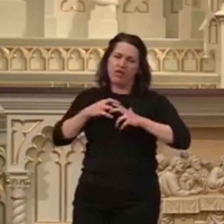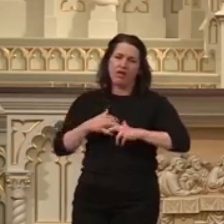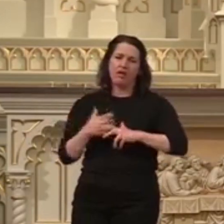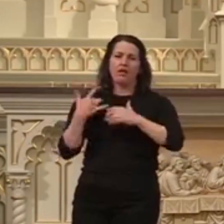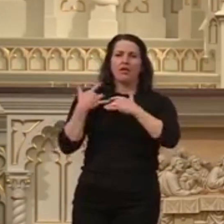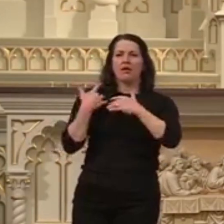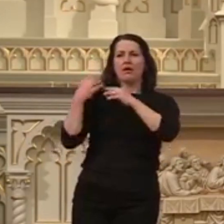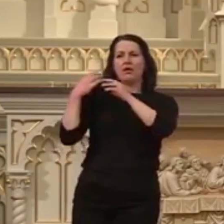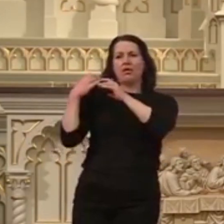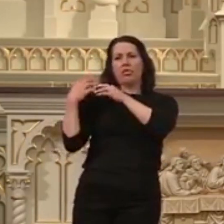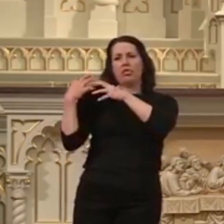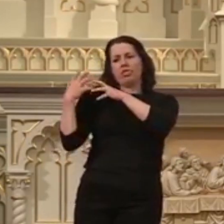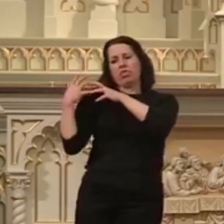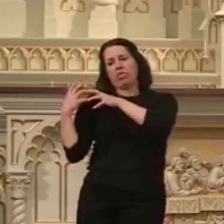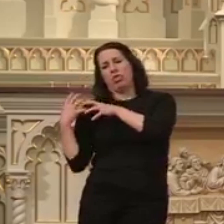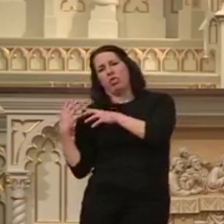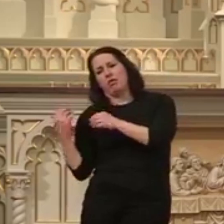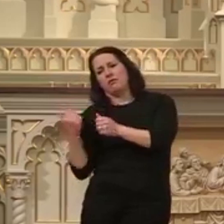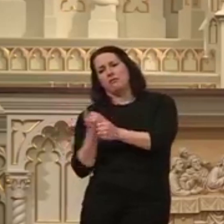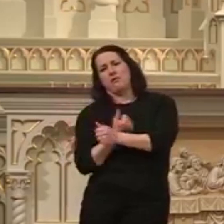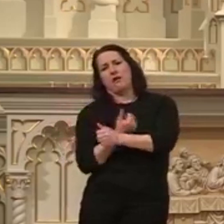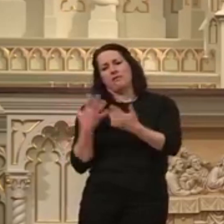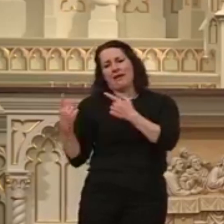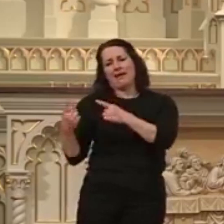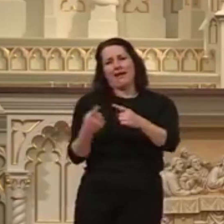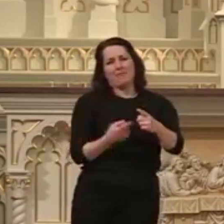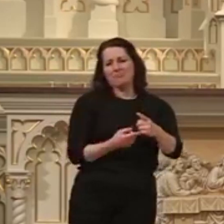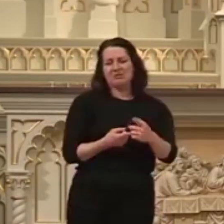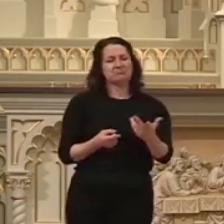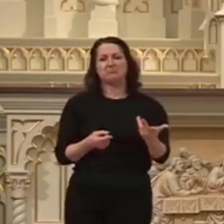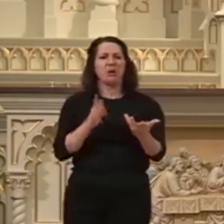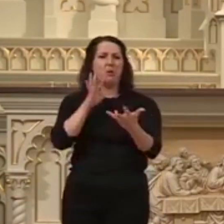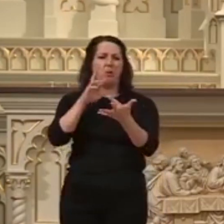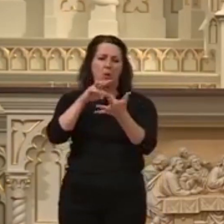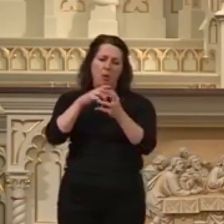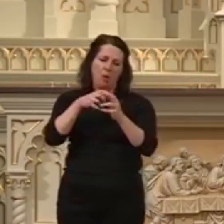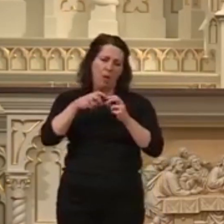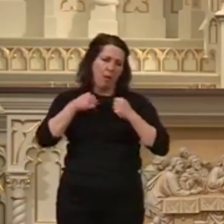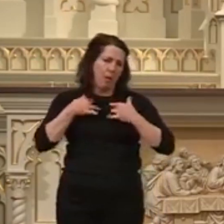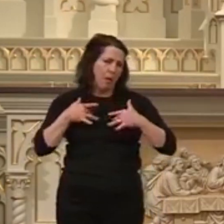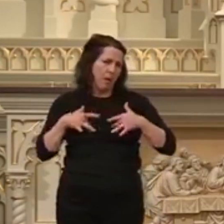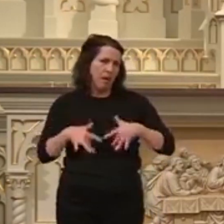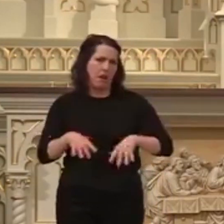weight of what is happening right now in our world.